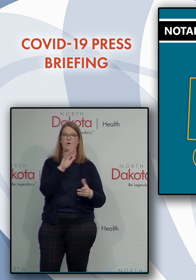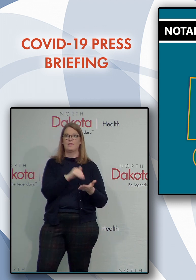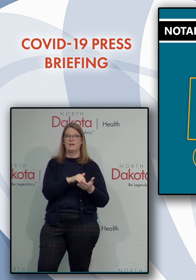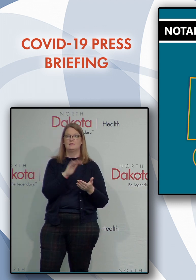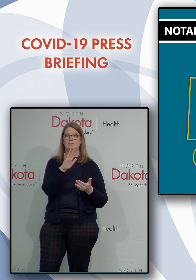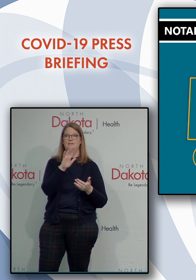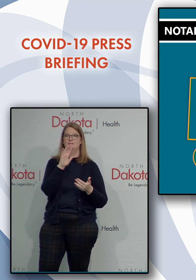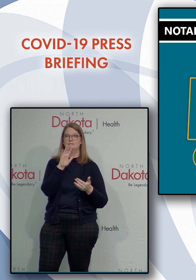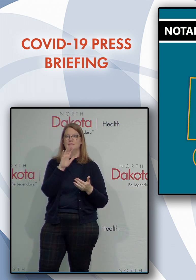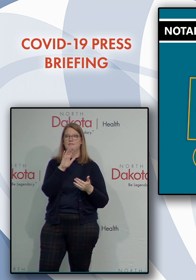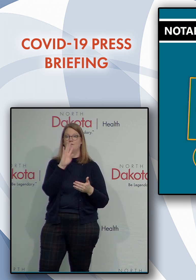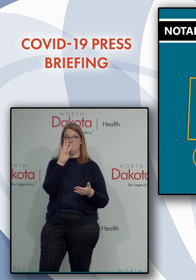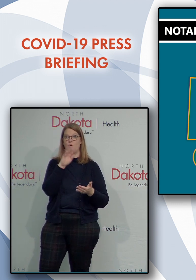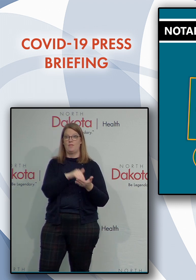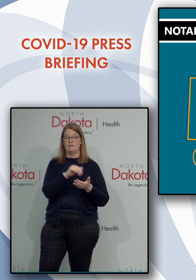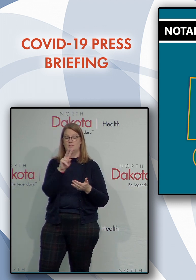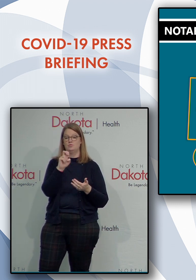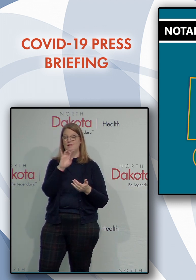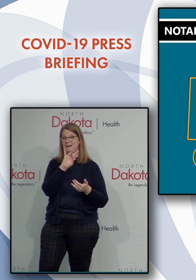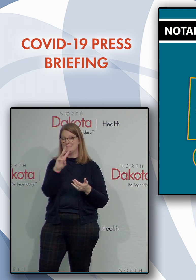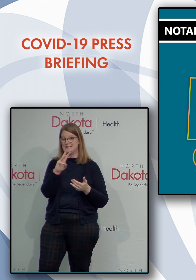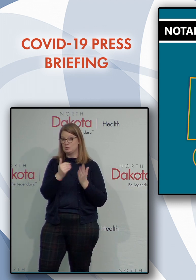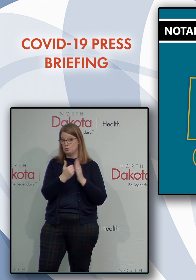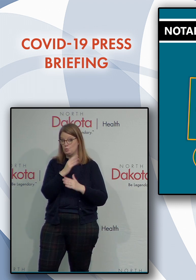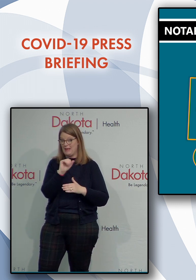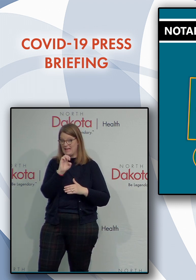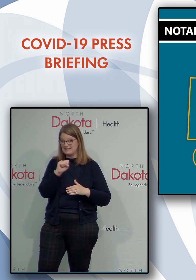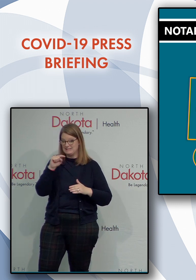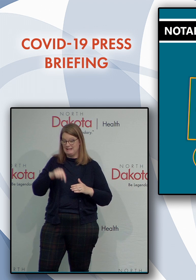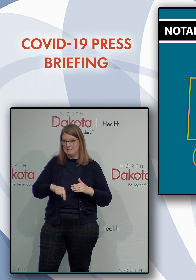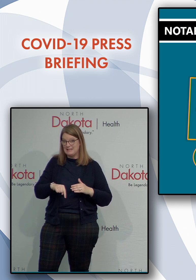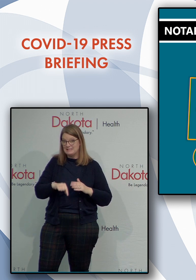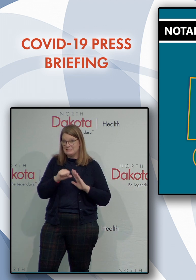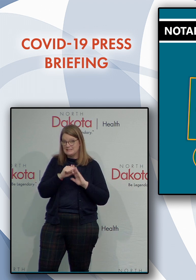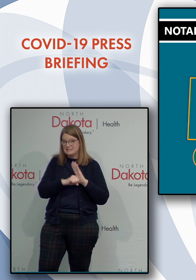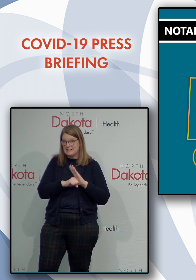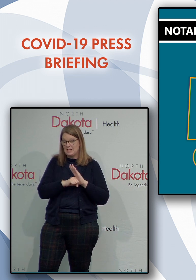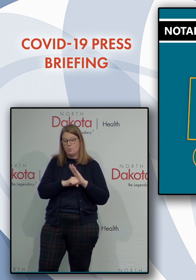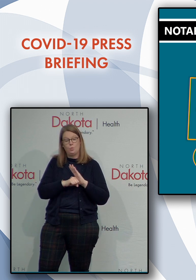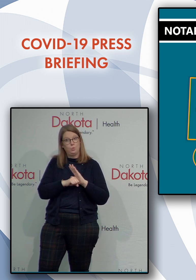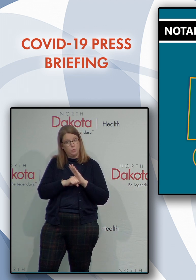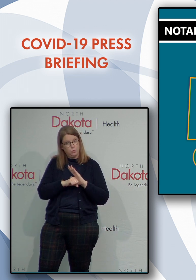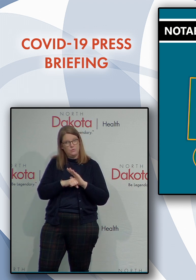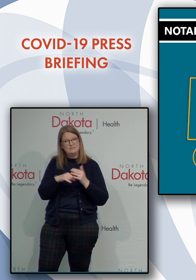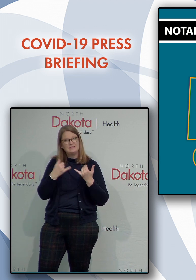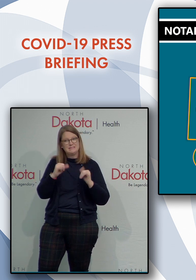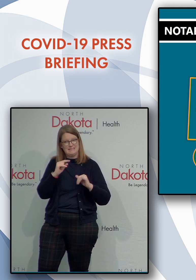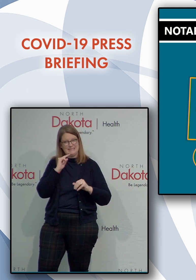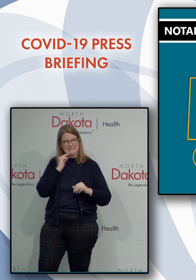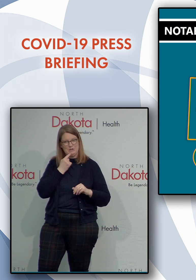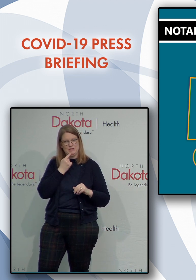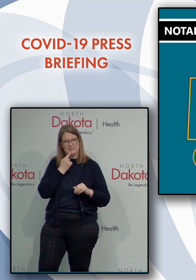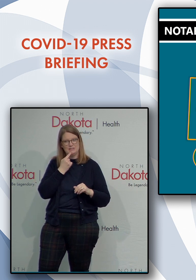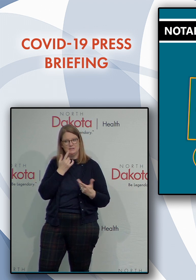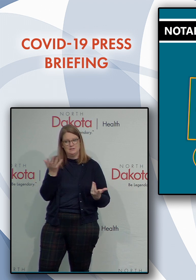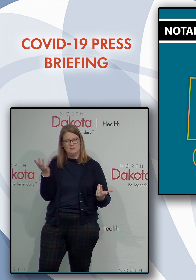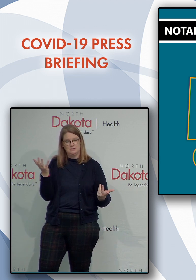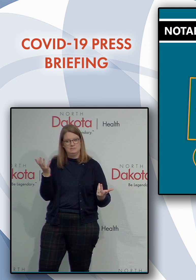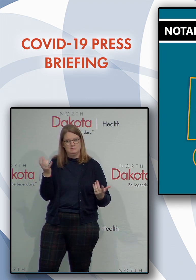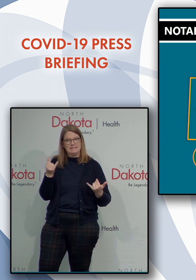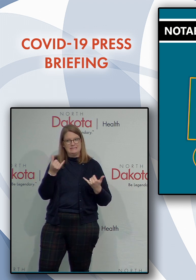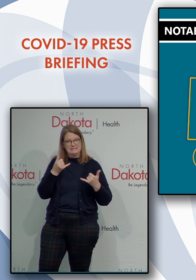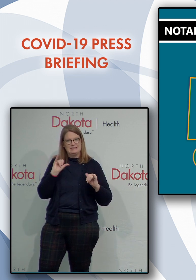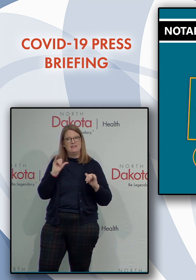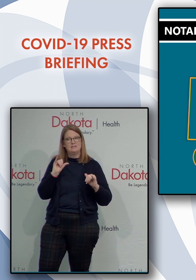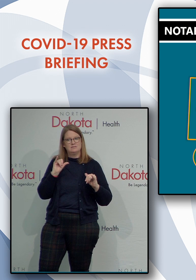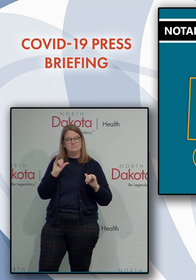new cases in a state the size of North Dakota is still something we have to take very seriously, because at that rate, it's still a per